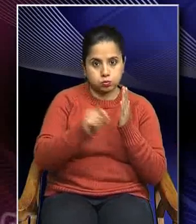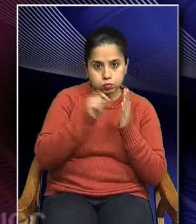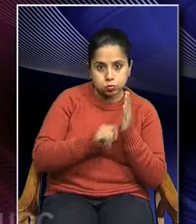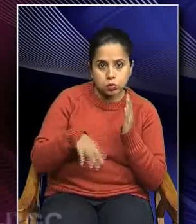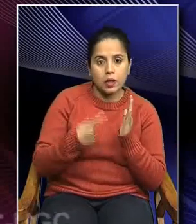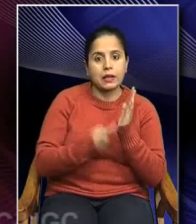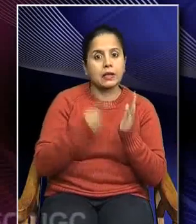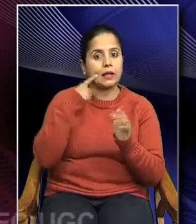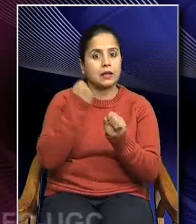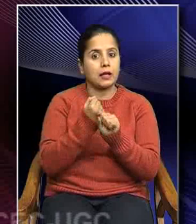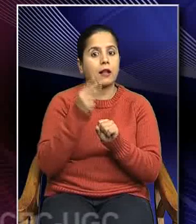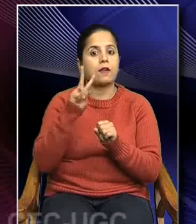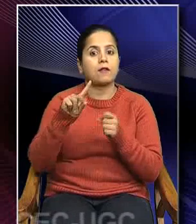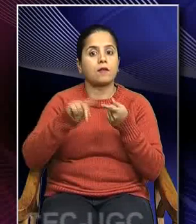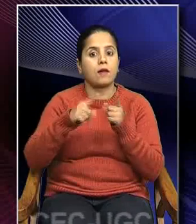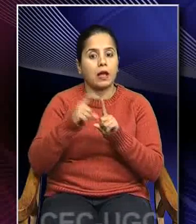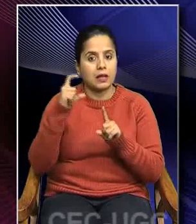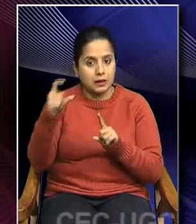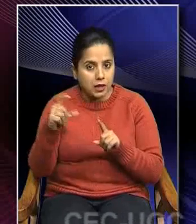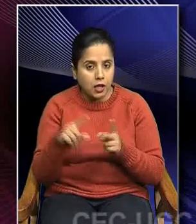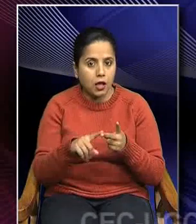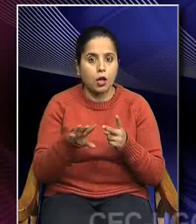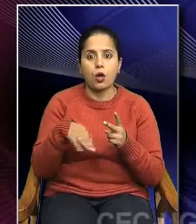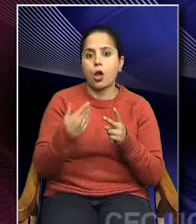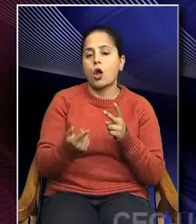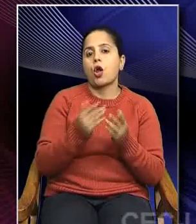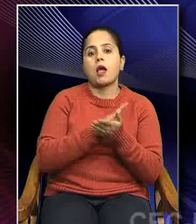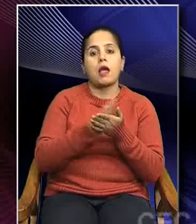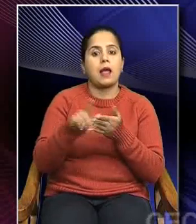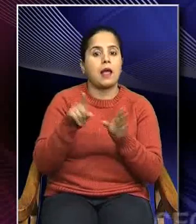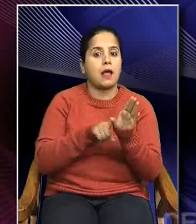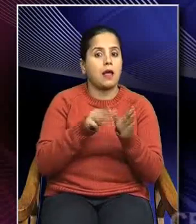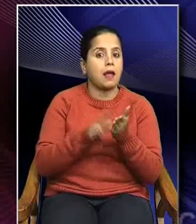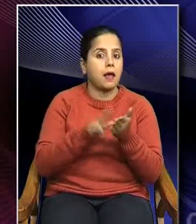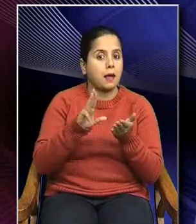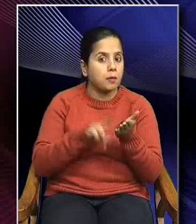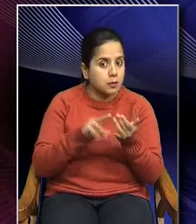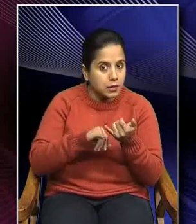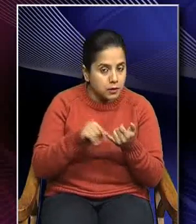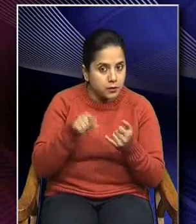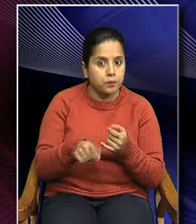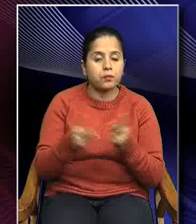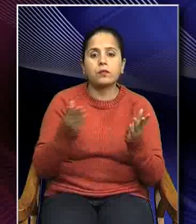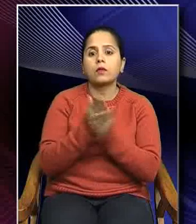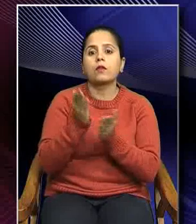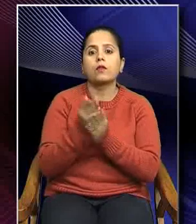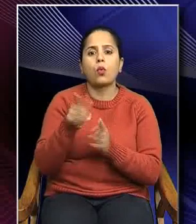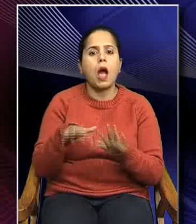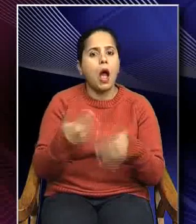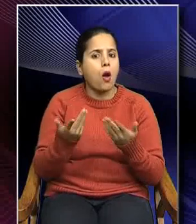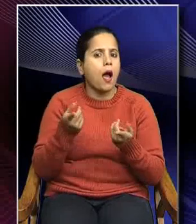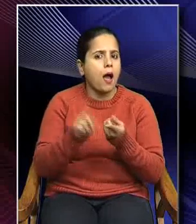Rigvedic richas or Rigvedic hymns and make sense of the way things must be